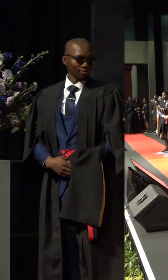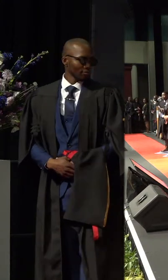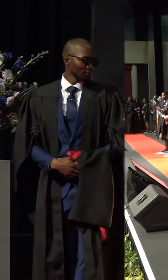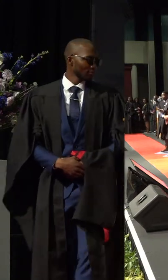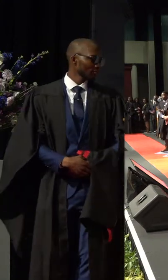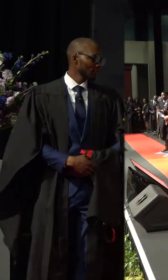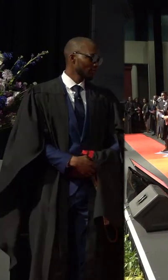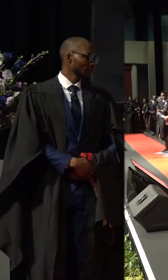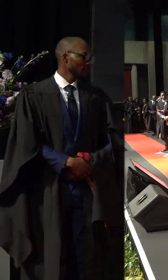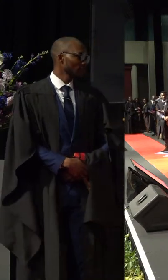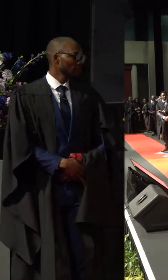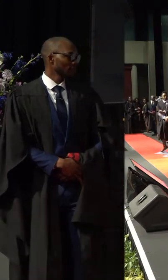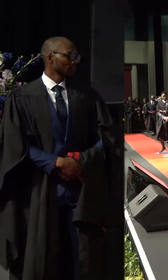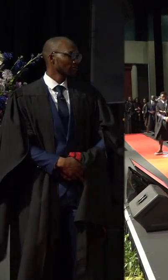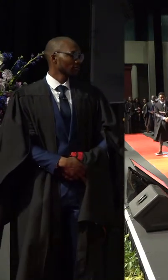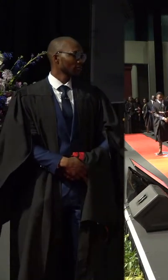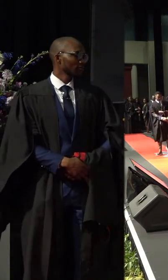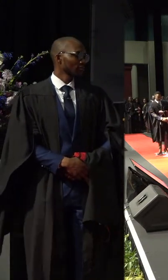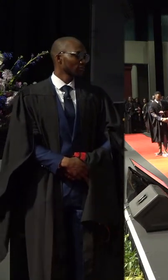Graduates.